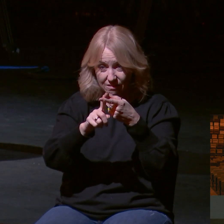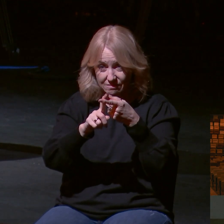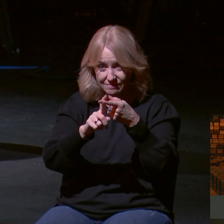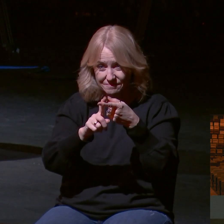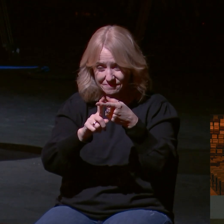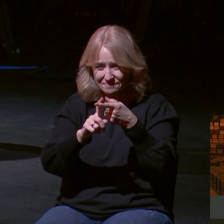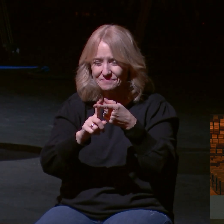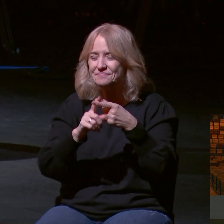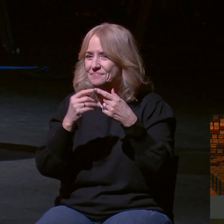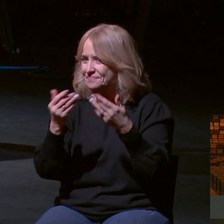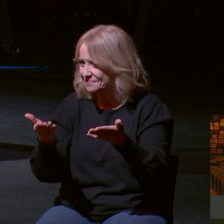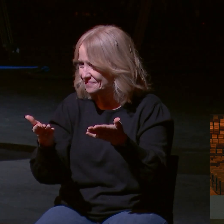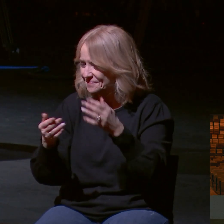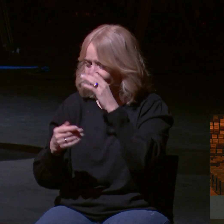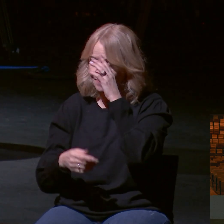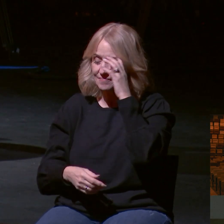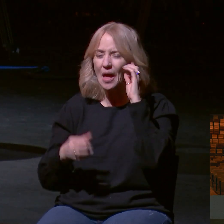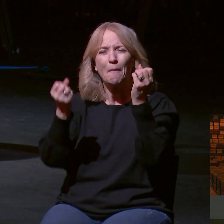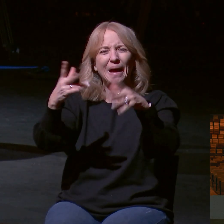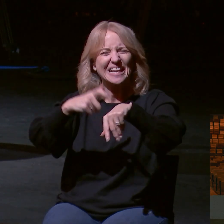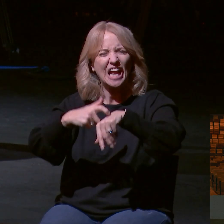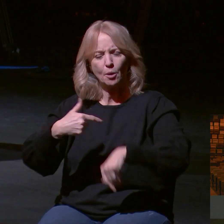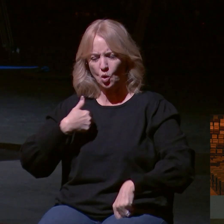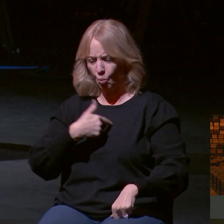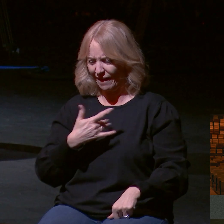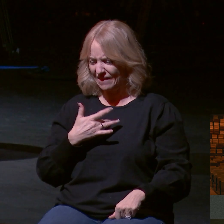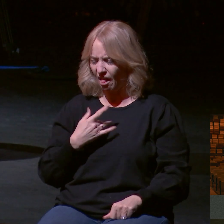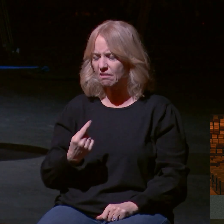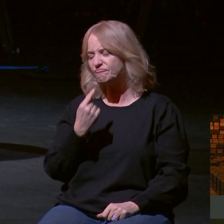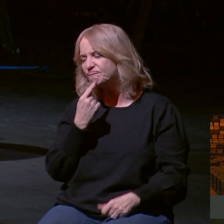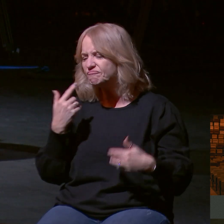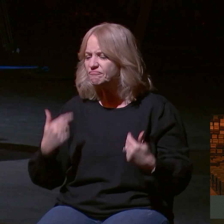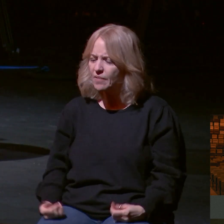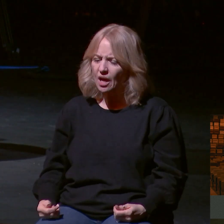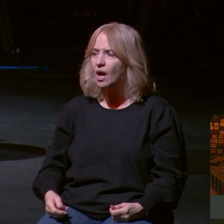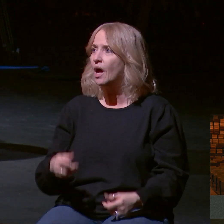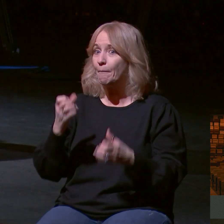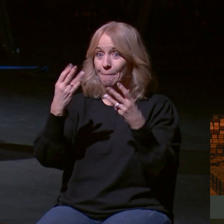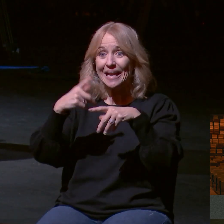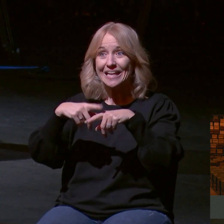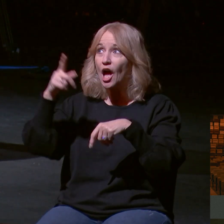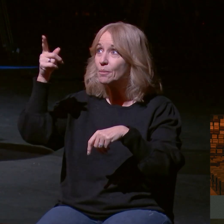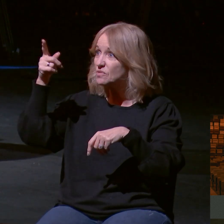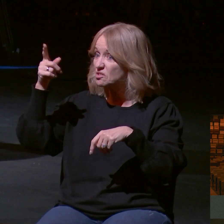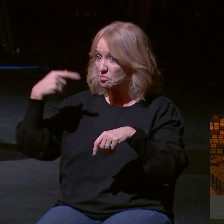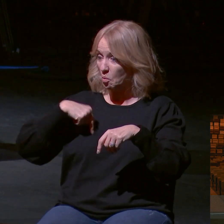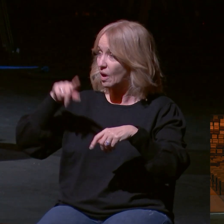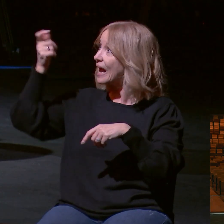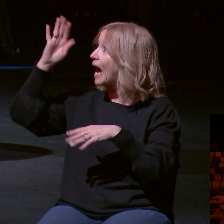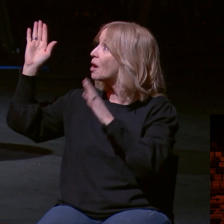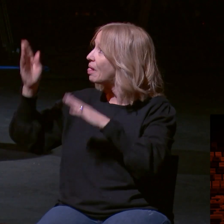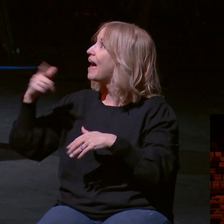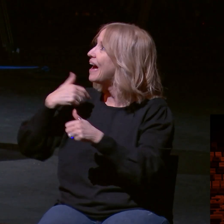from God's plans. The prophet Haggai is calling out the Israelites for once again being distracted by their own